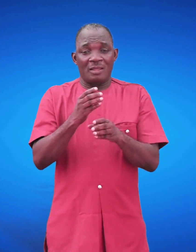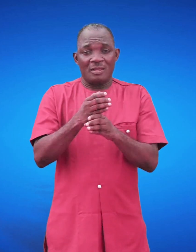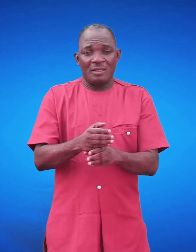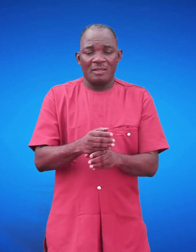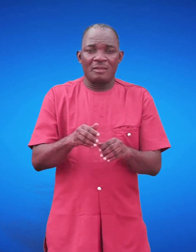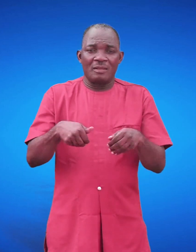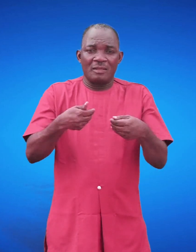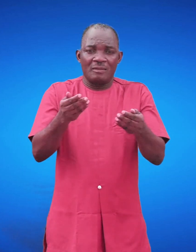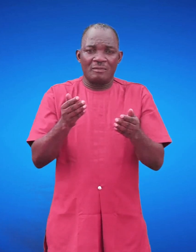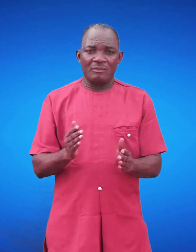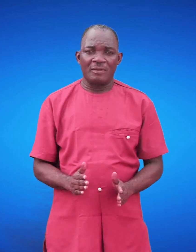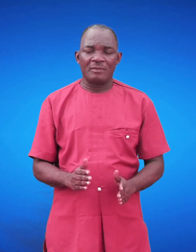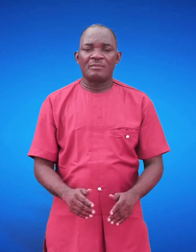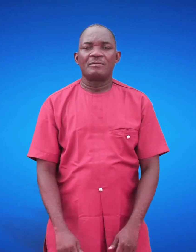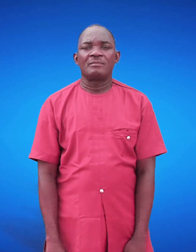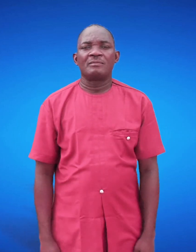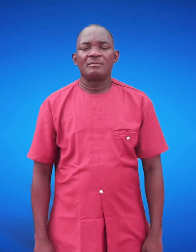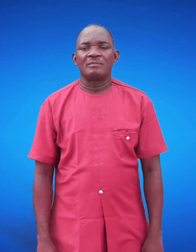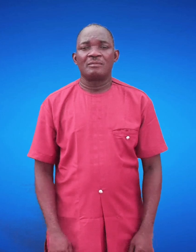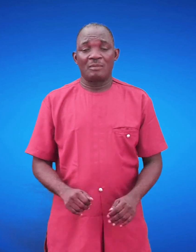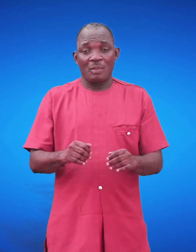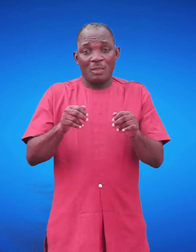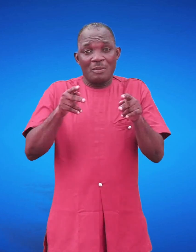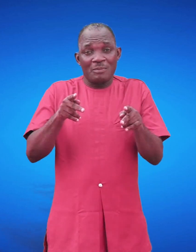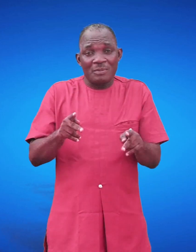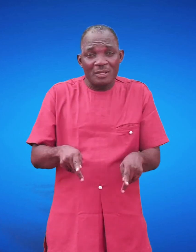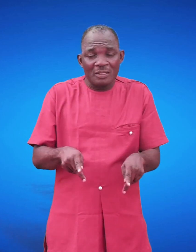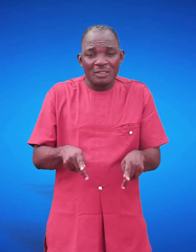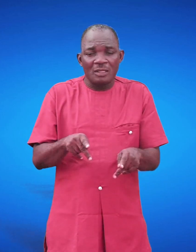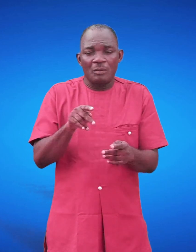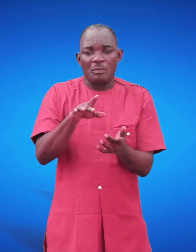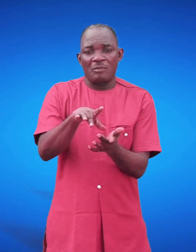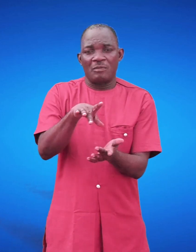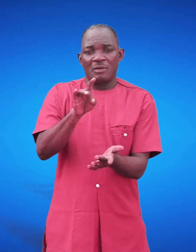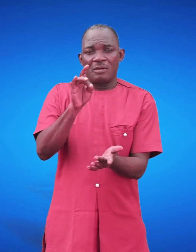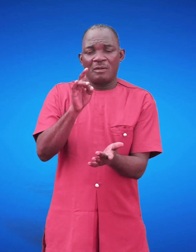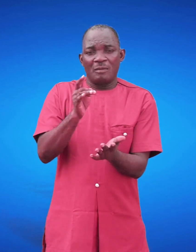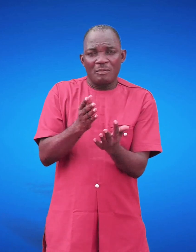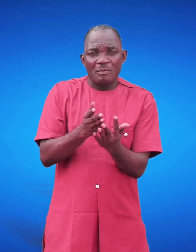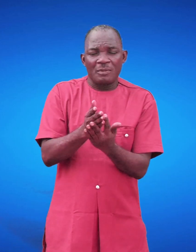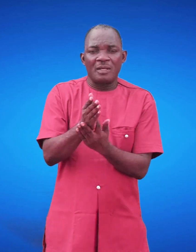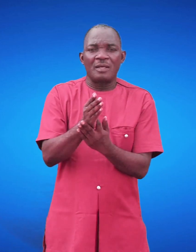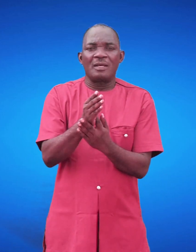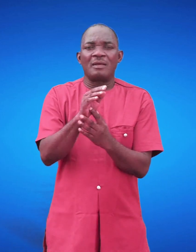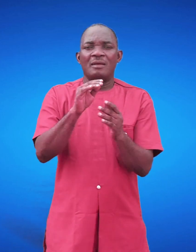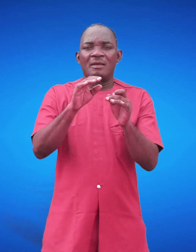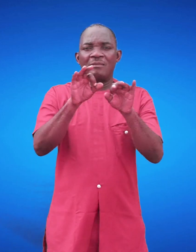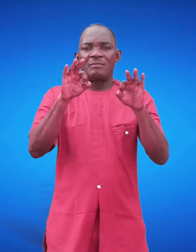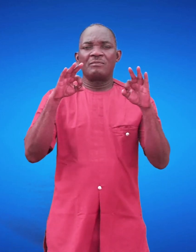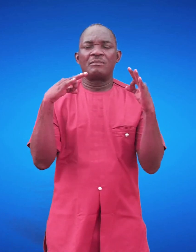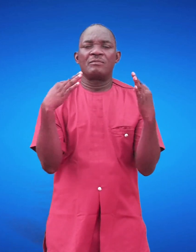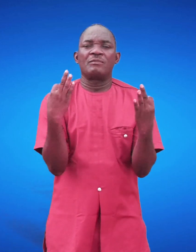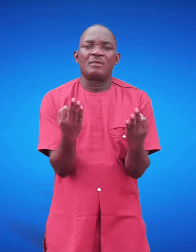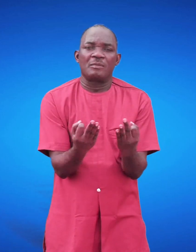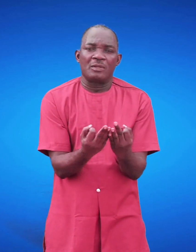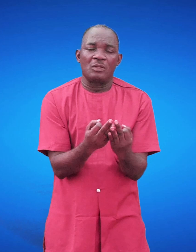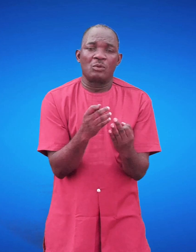Caregiver, a person nominated by a household to